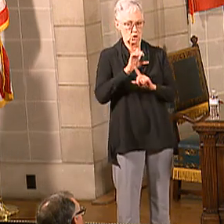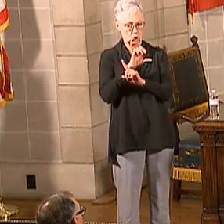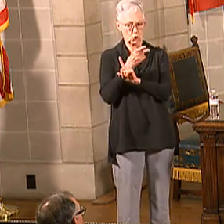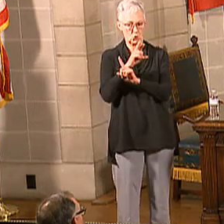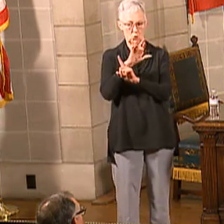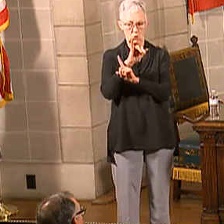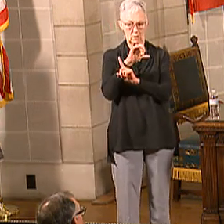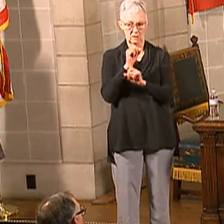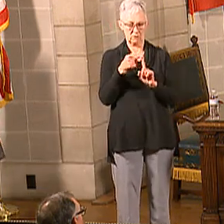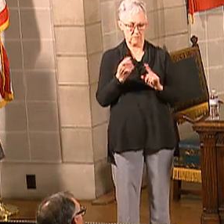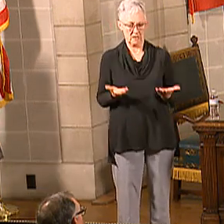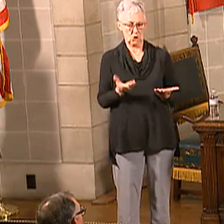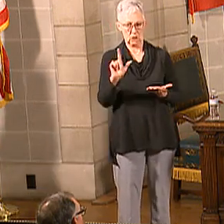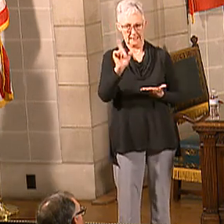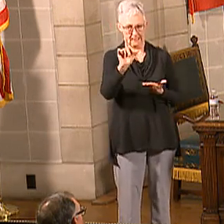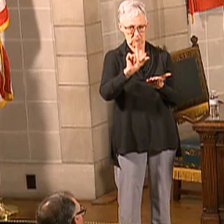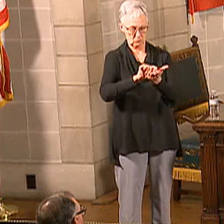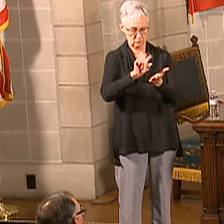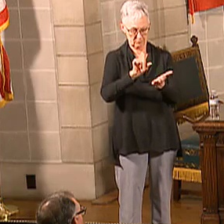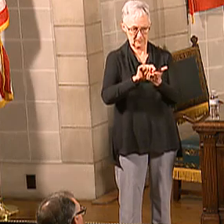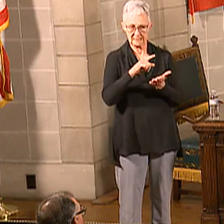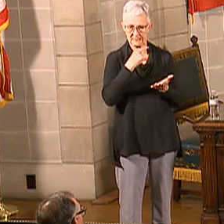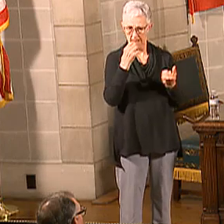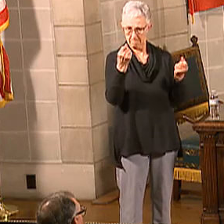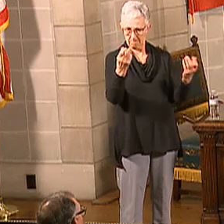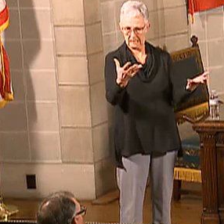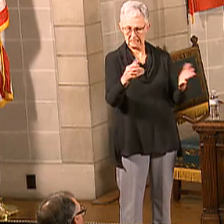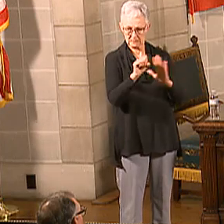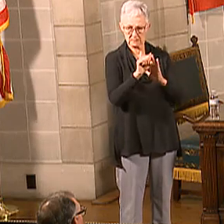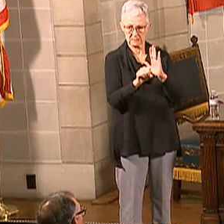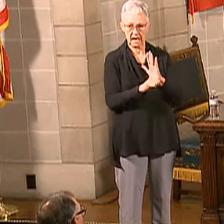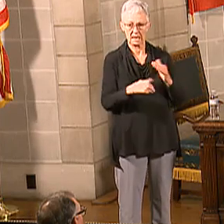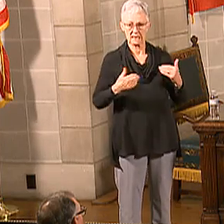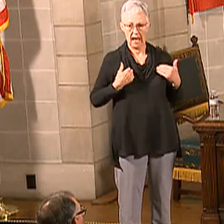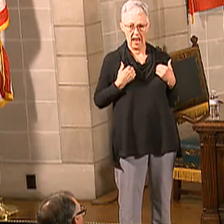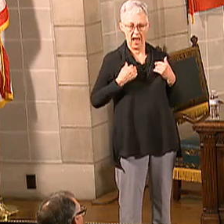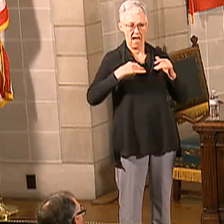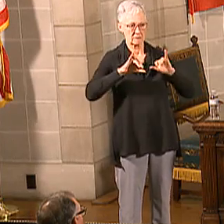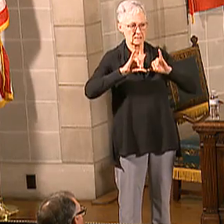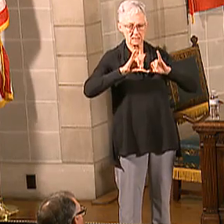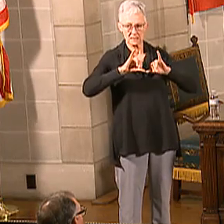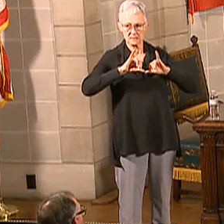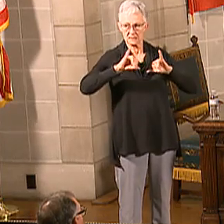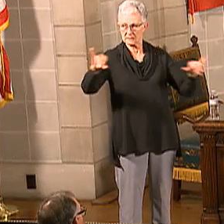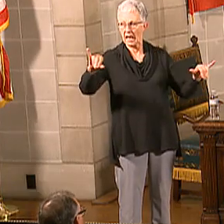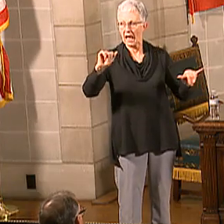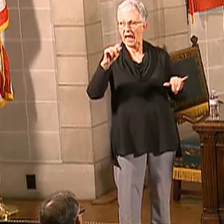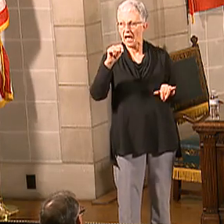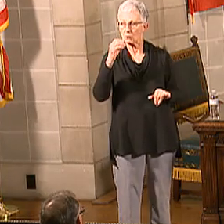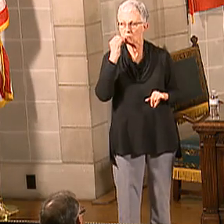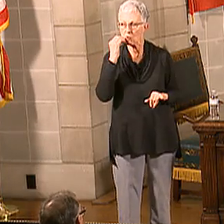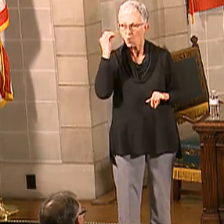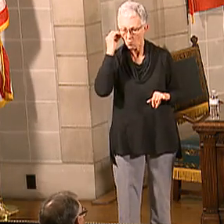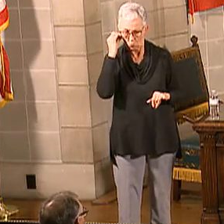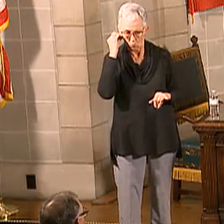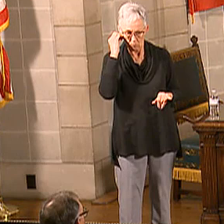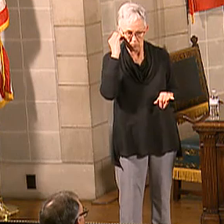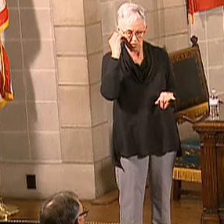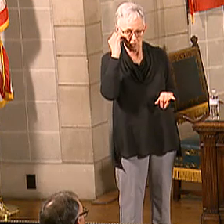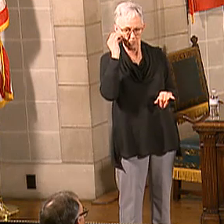Star is asking, a number of states have issued that shelter-at-home order, and is there, sorry, what? Did I get that right? Yeah.